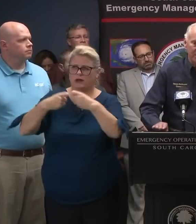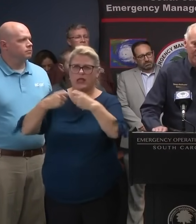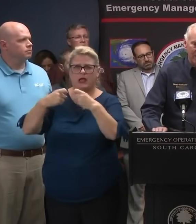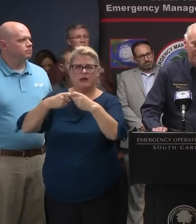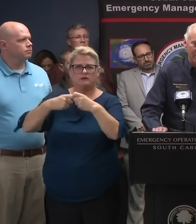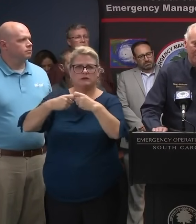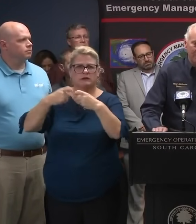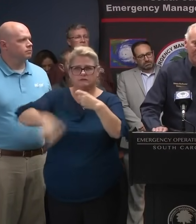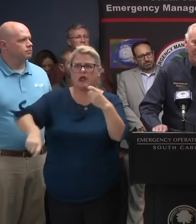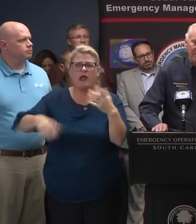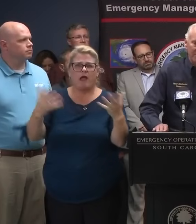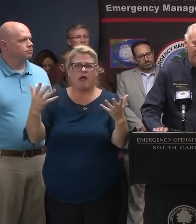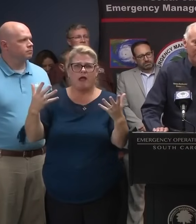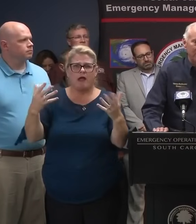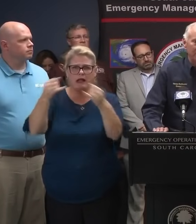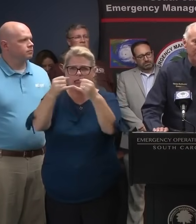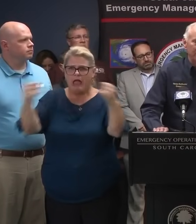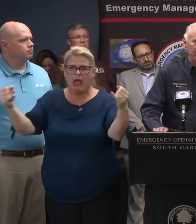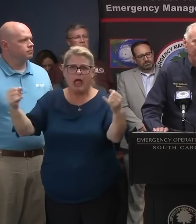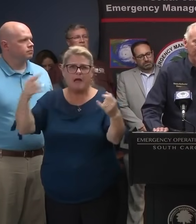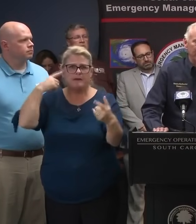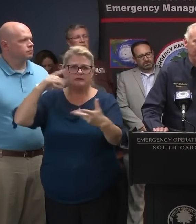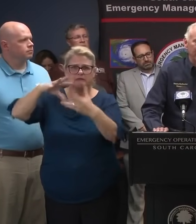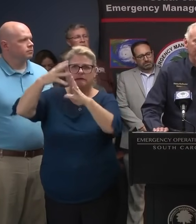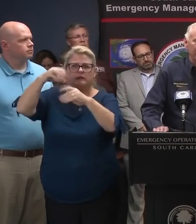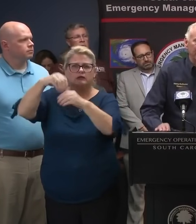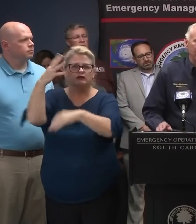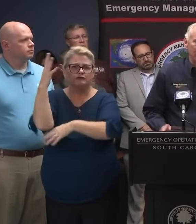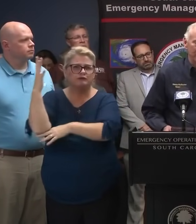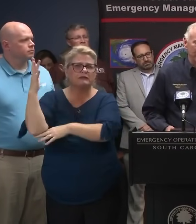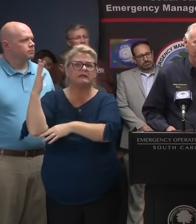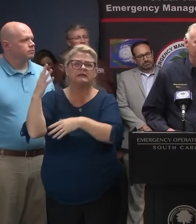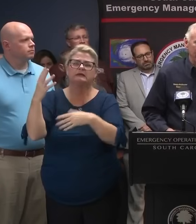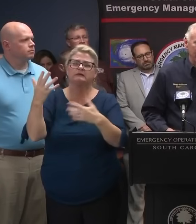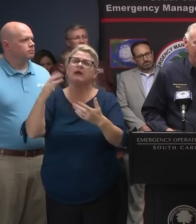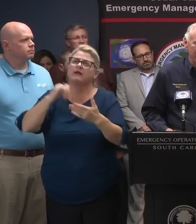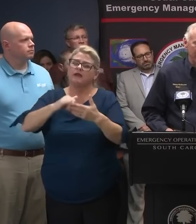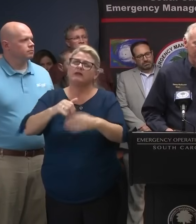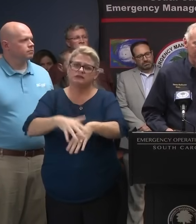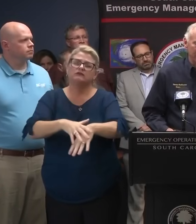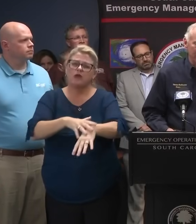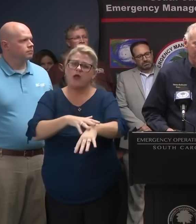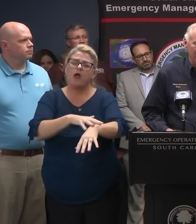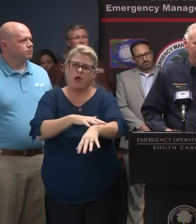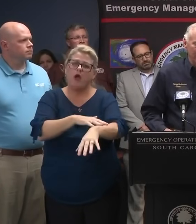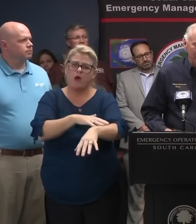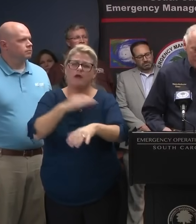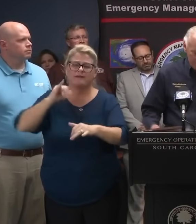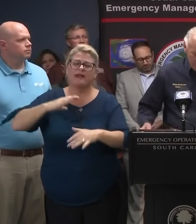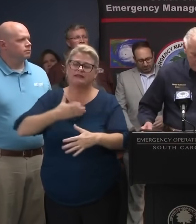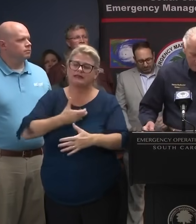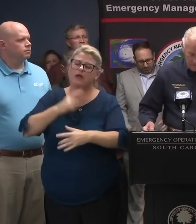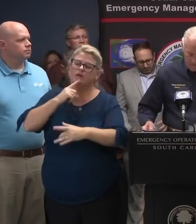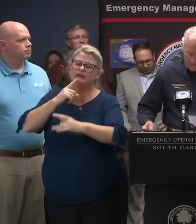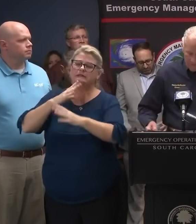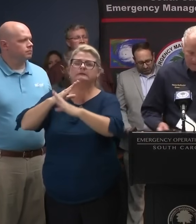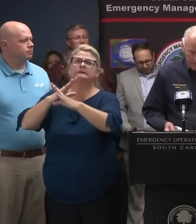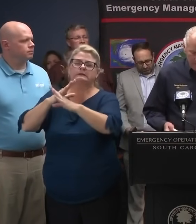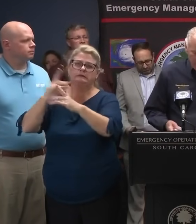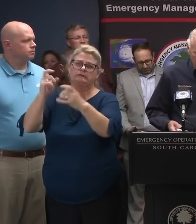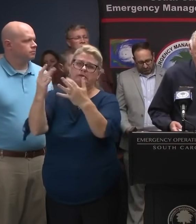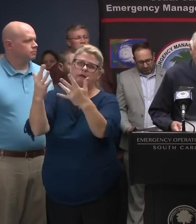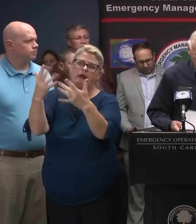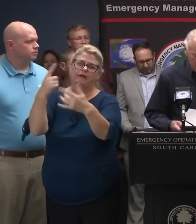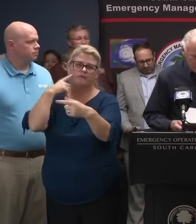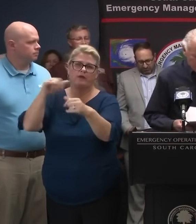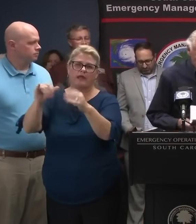lines are down. They're tangled up in the trees, and that's slowing us down. That is the main hindrance to getting everything going again.